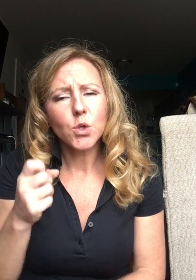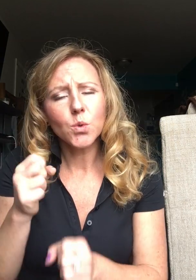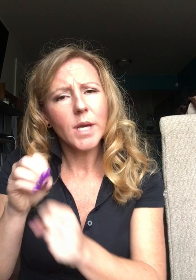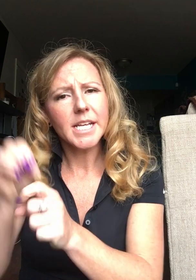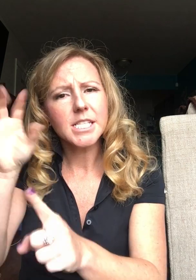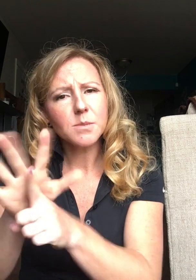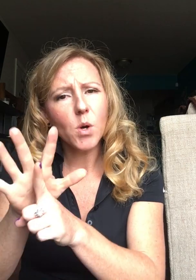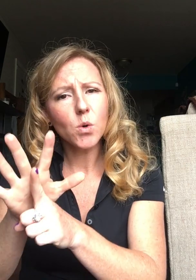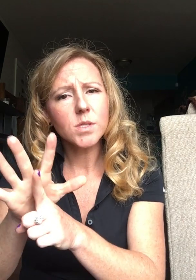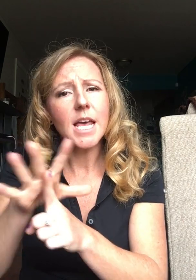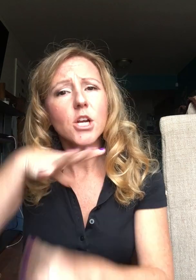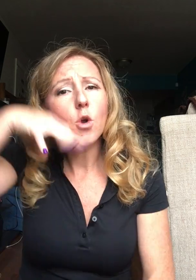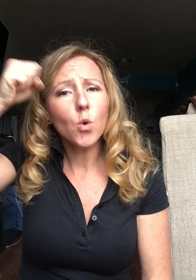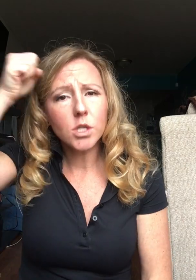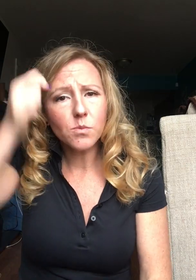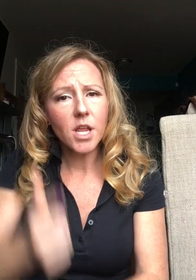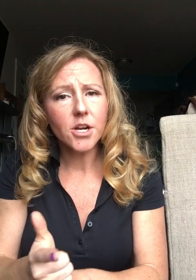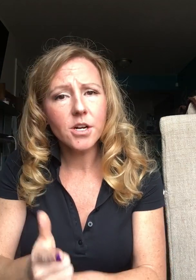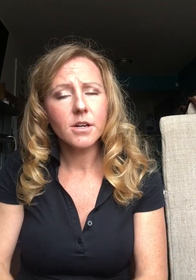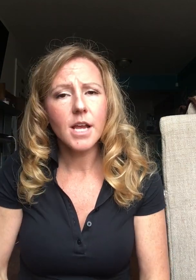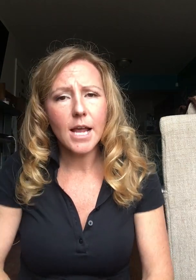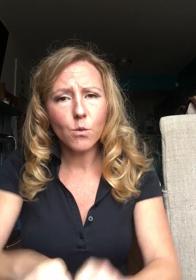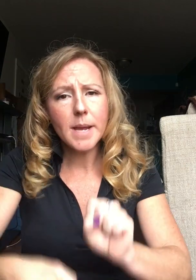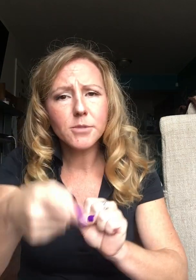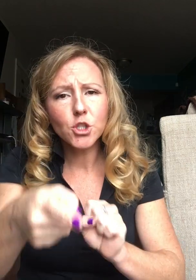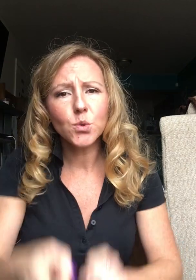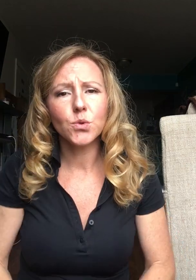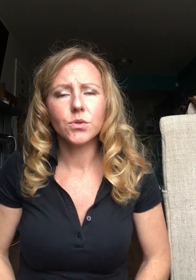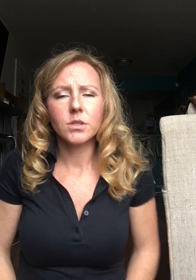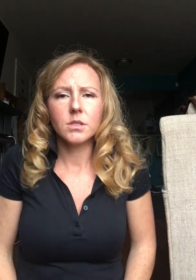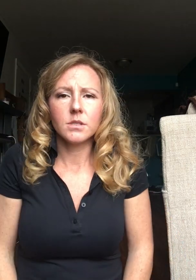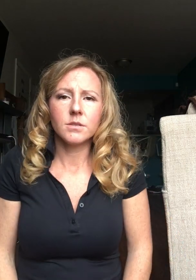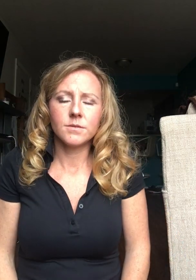you exposed that your older brother had raped you?